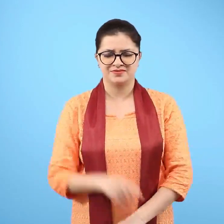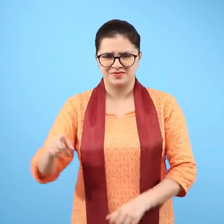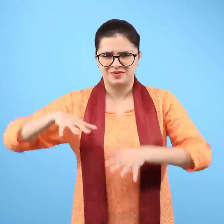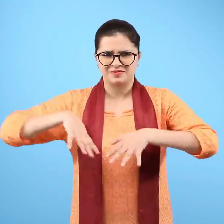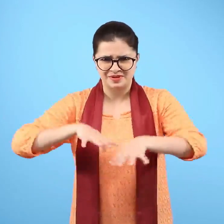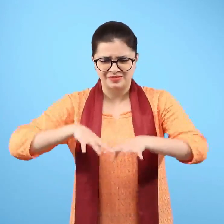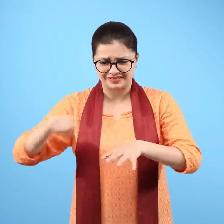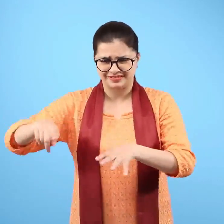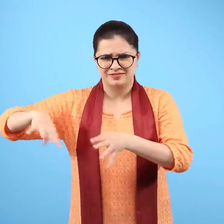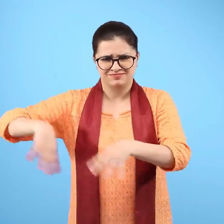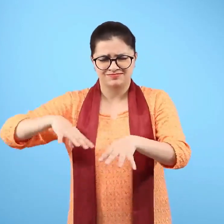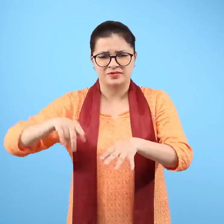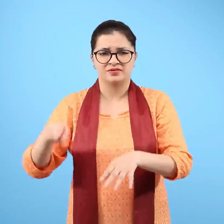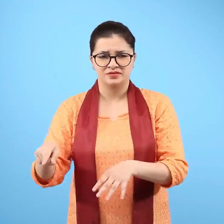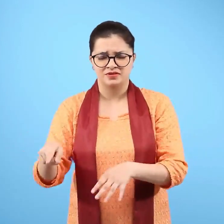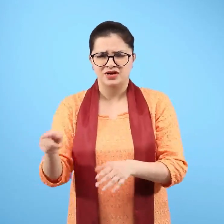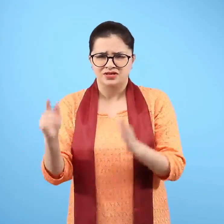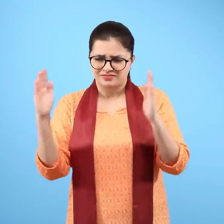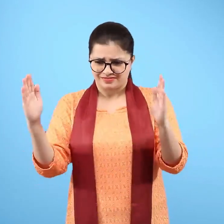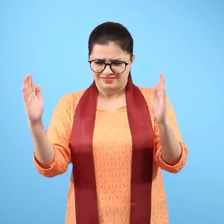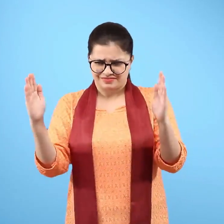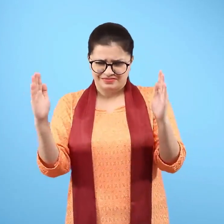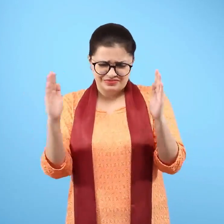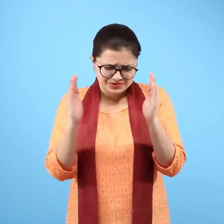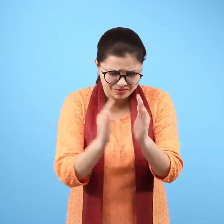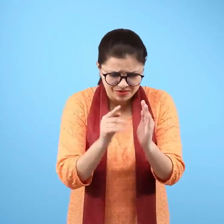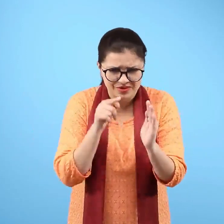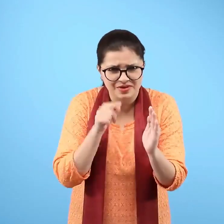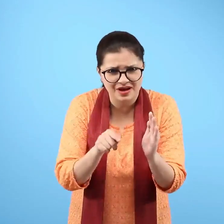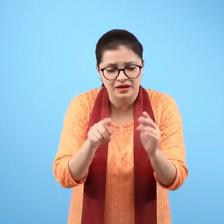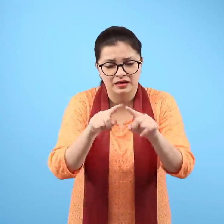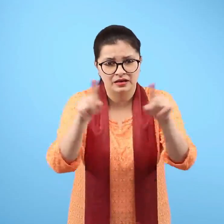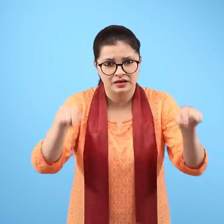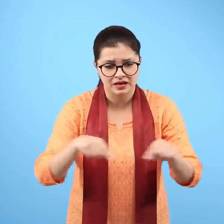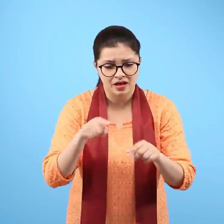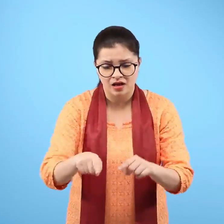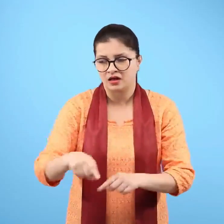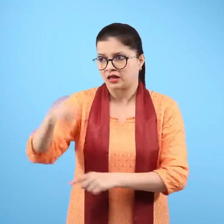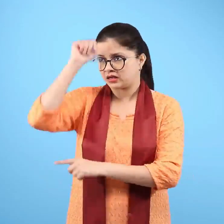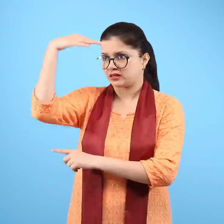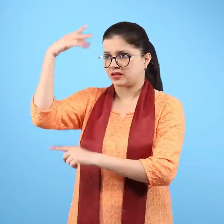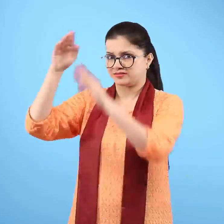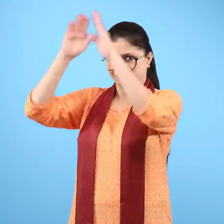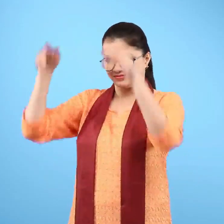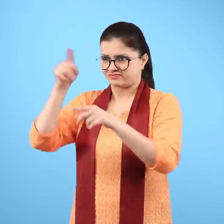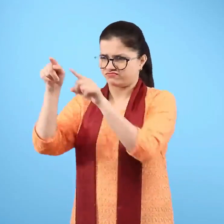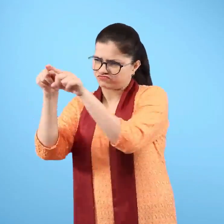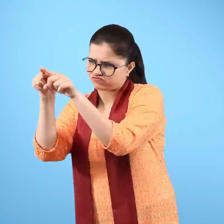If the parade route map is smaller and the distance between India Gate and Vijay Chowk becomes